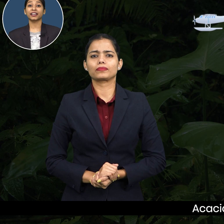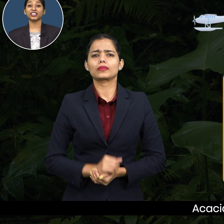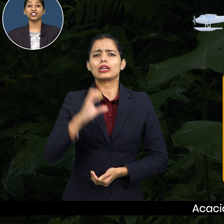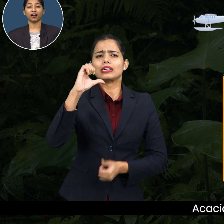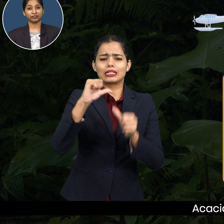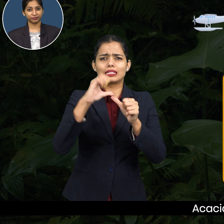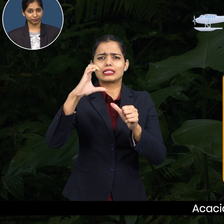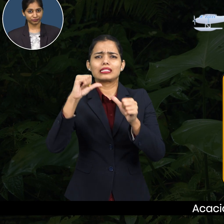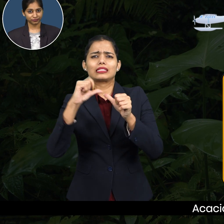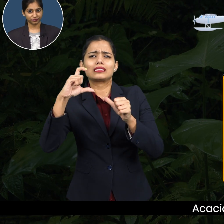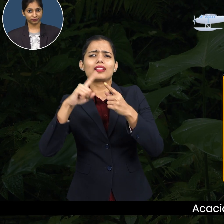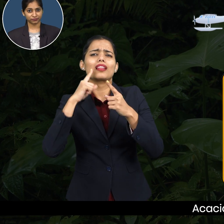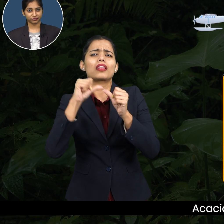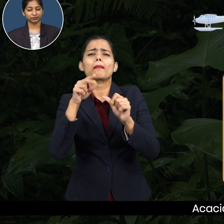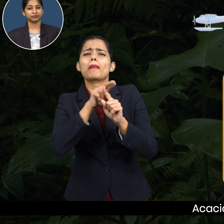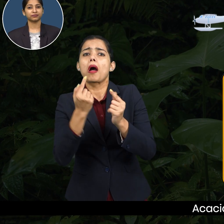acacia,